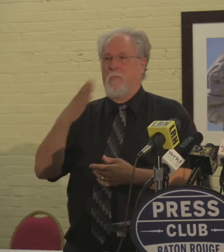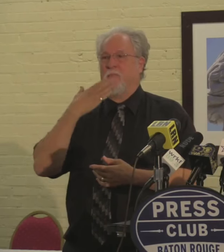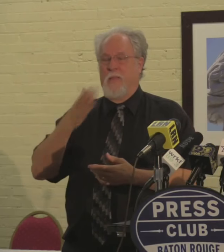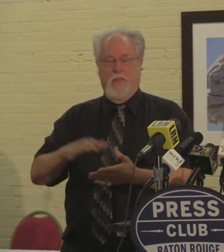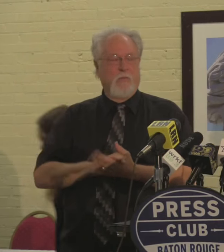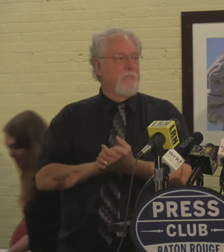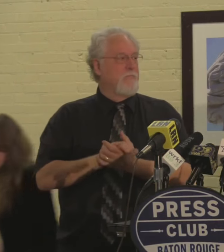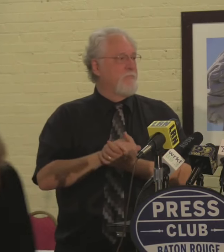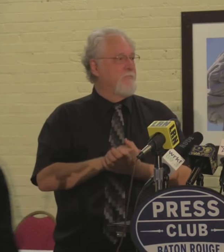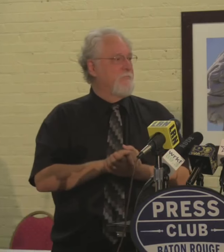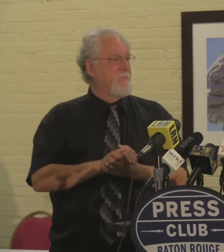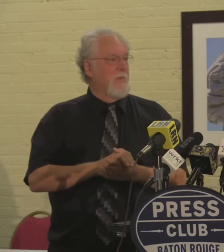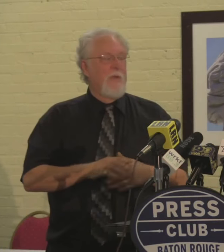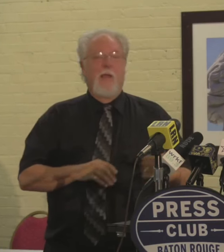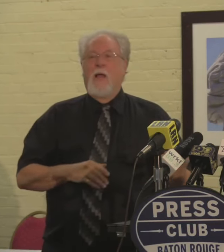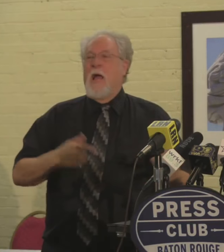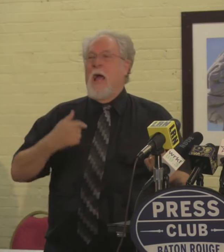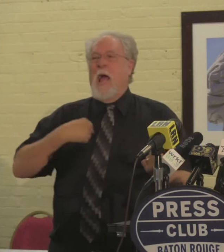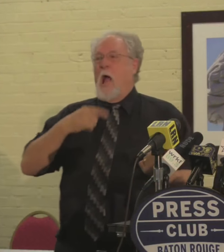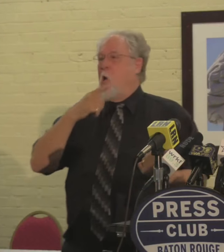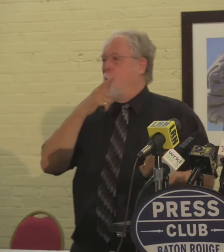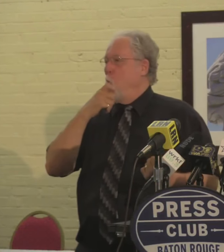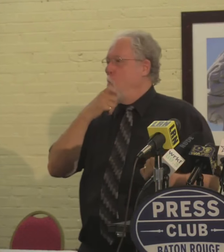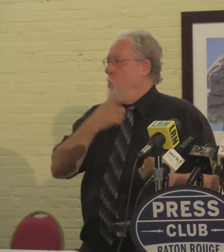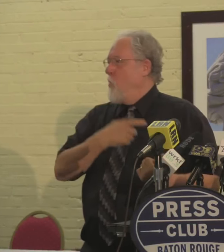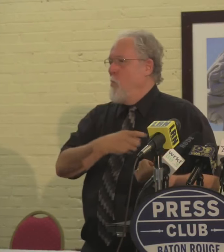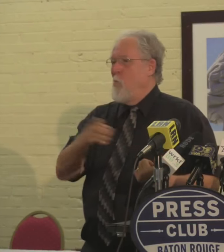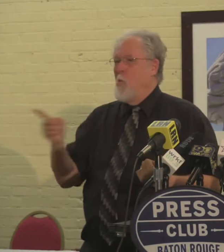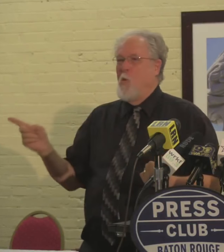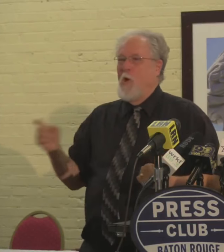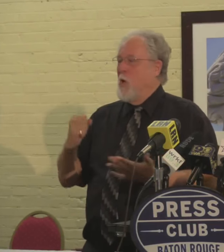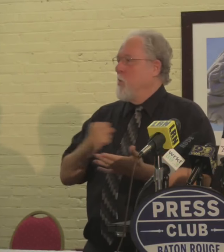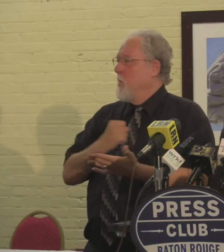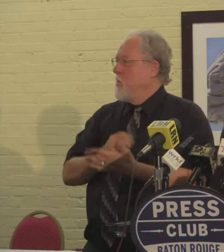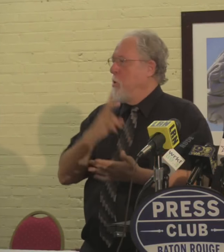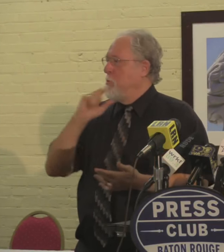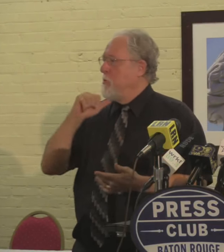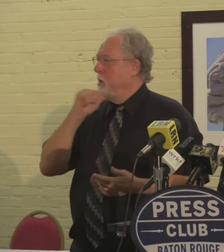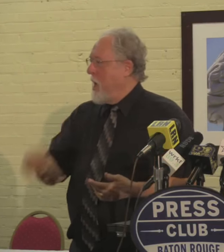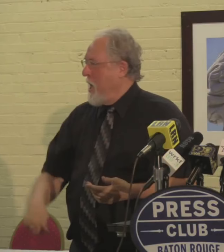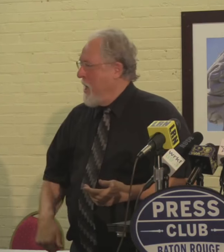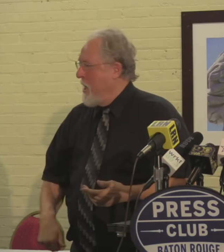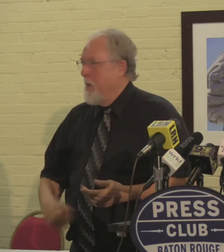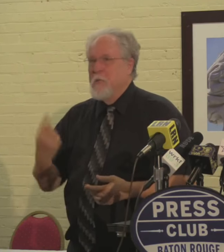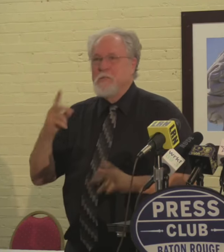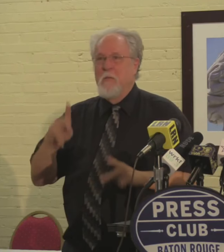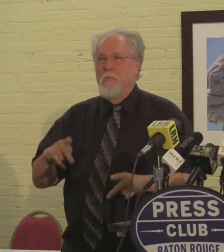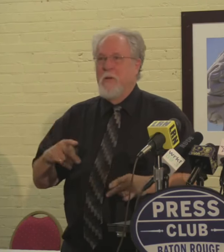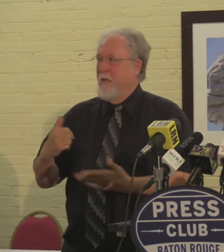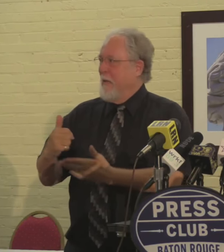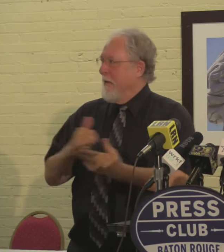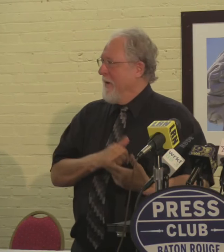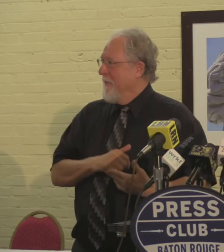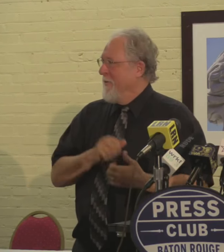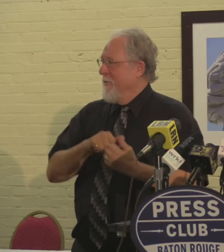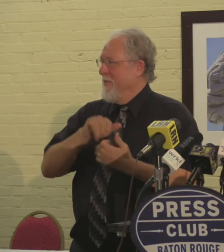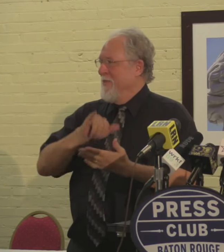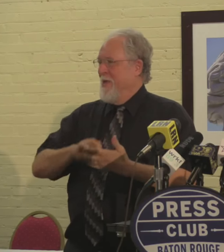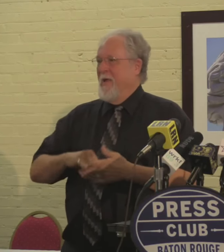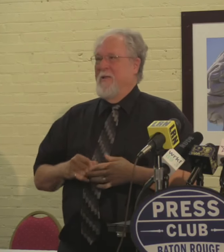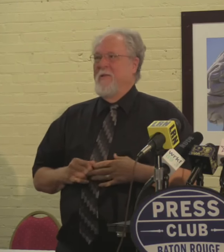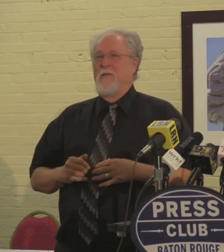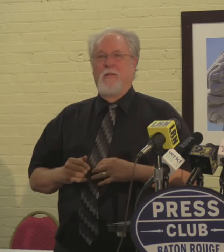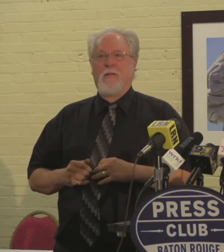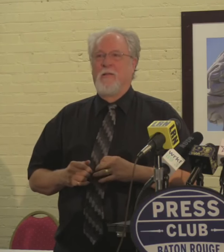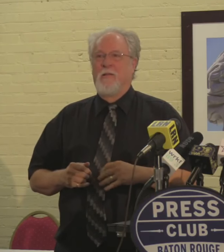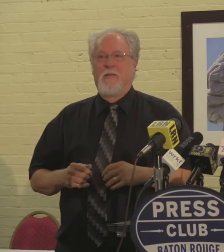And since I don't know who's credentialed and who isn't, Somebody's going to have to help me with that, perhaps.